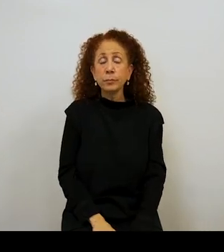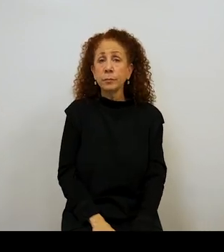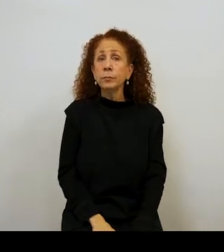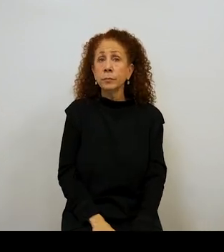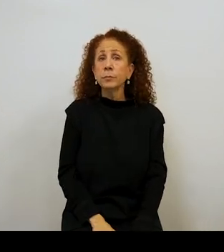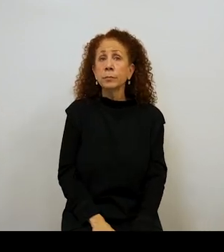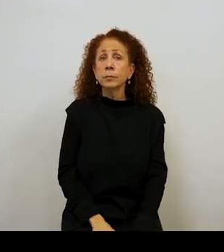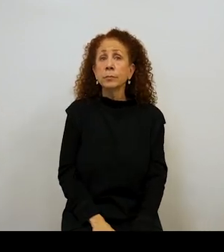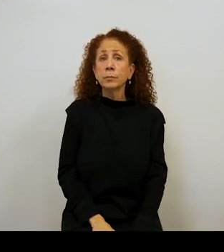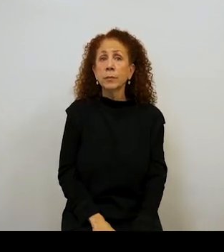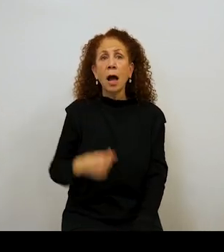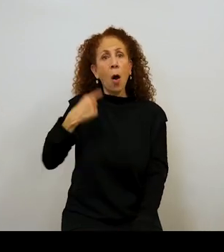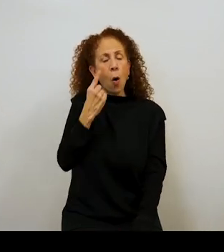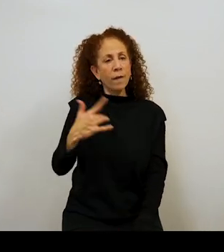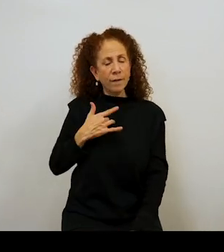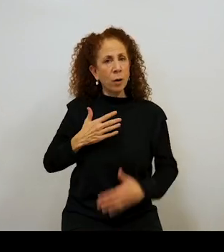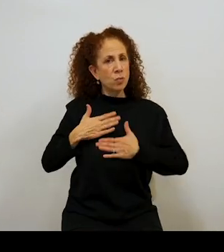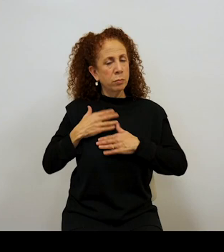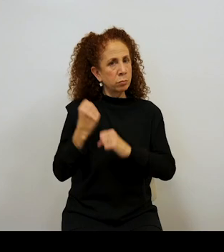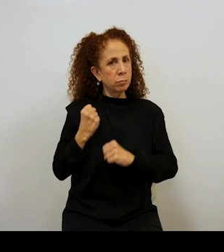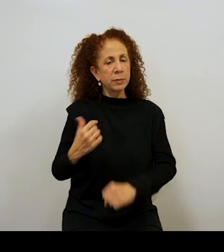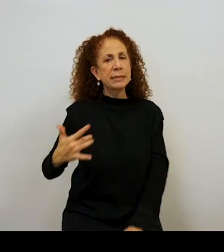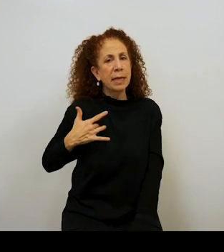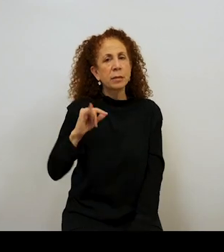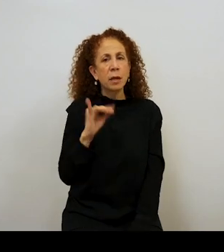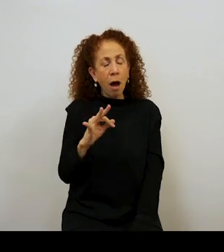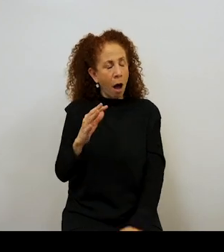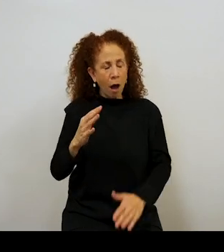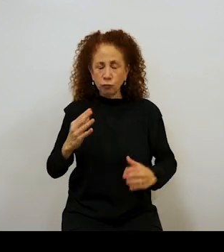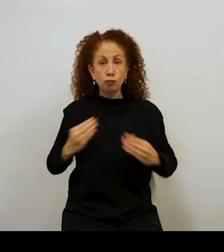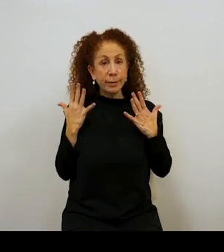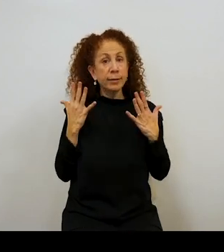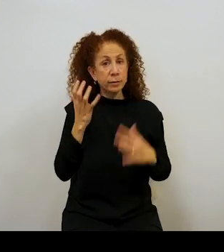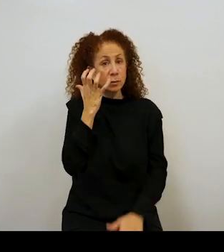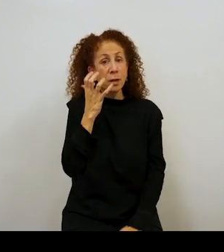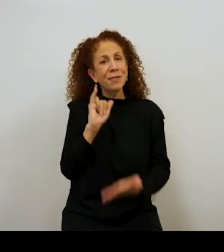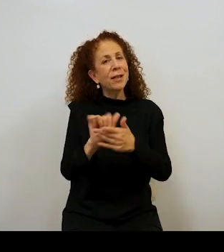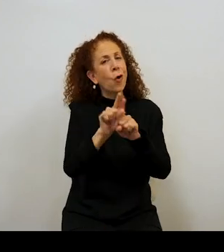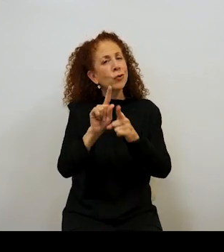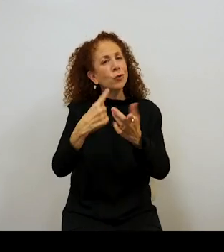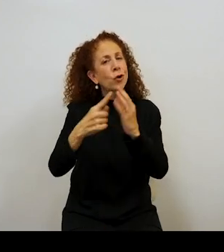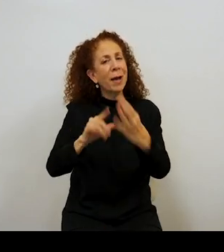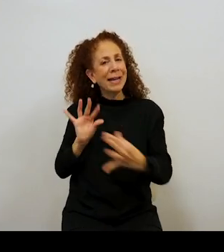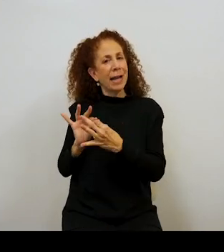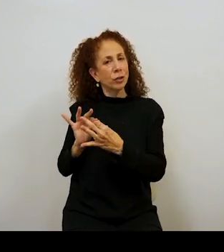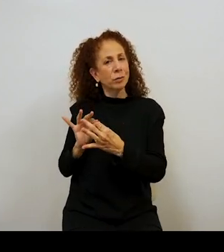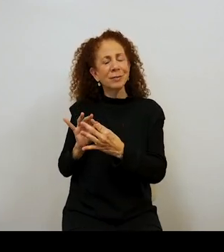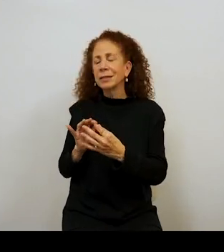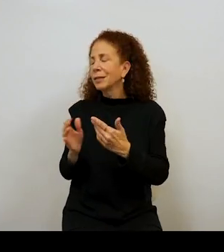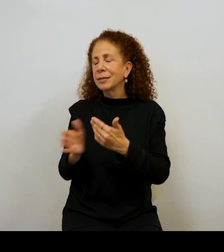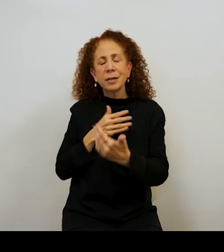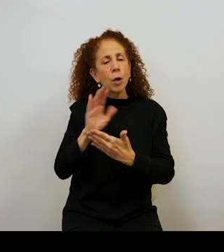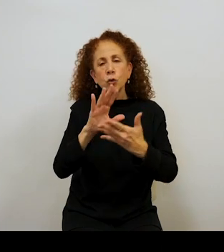always felt so deeply that sense of resonance, which is also about connection, you know, because whether your stories